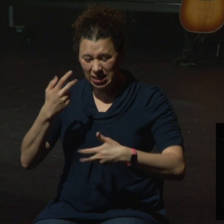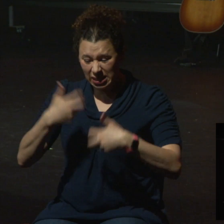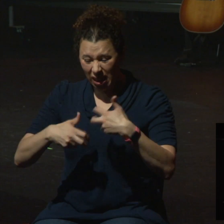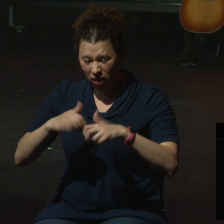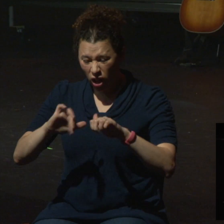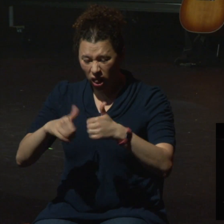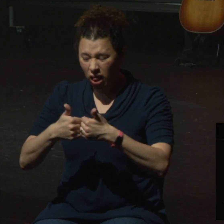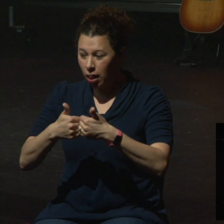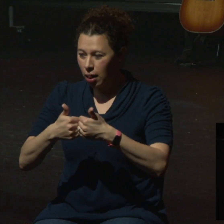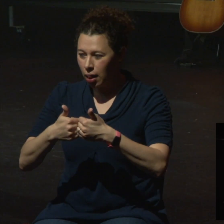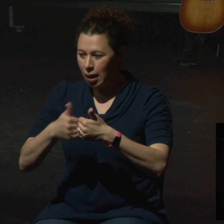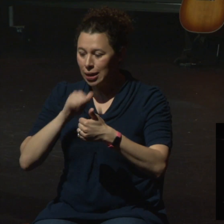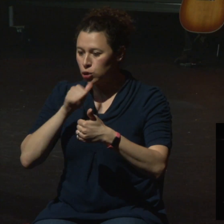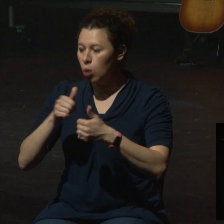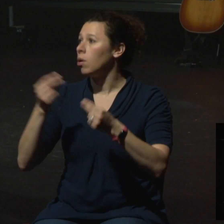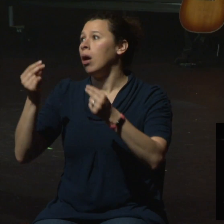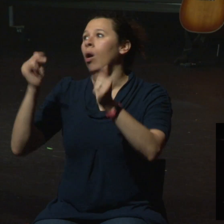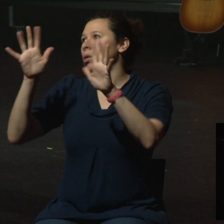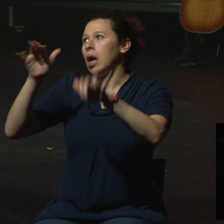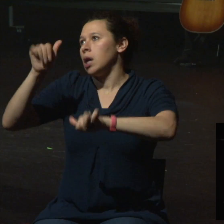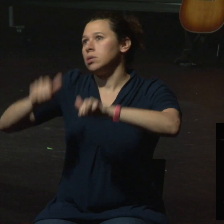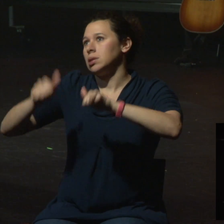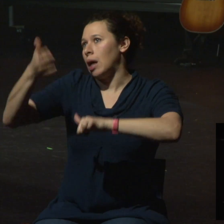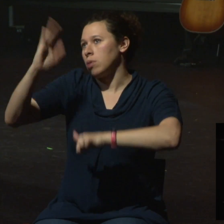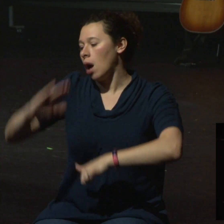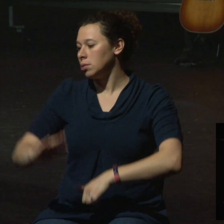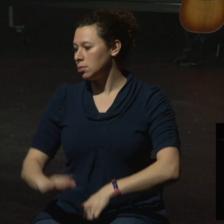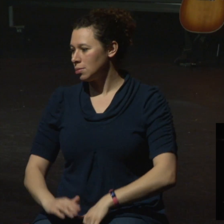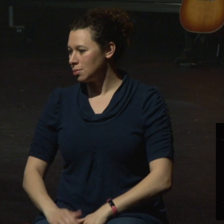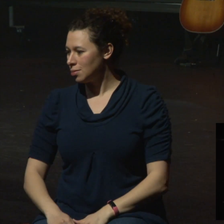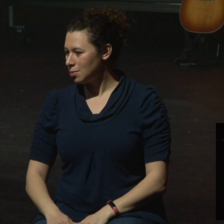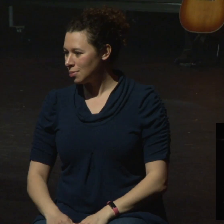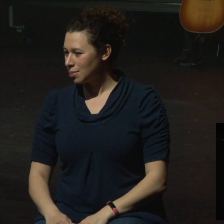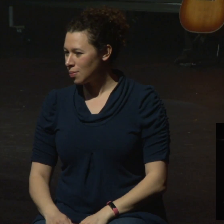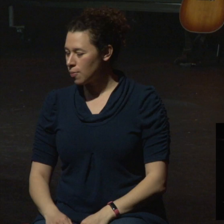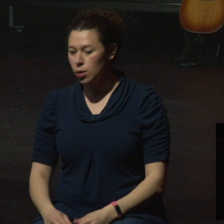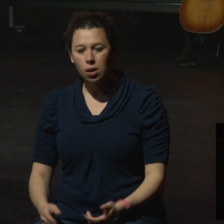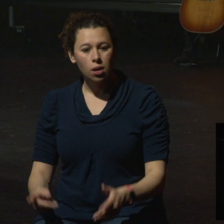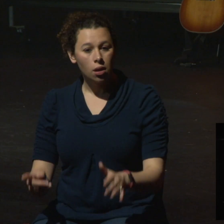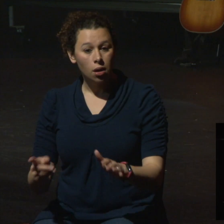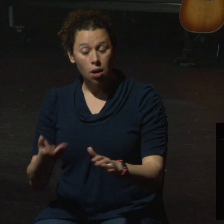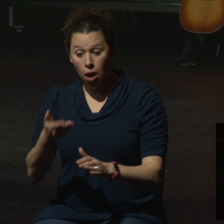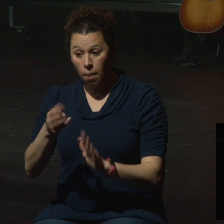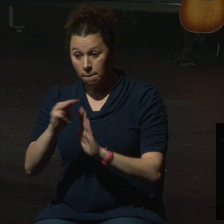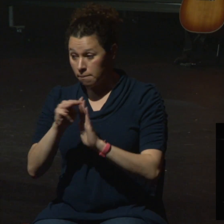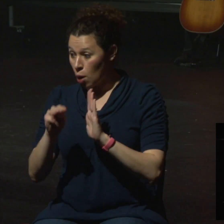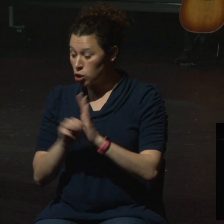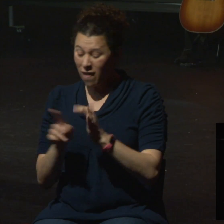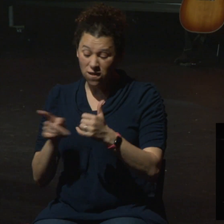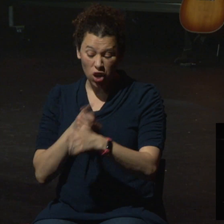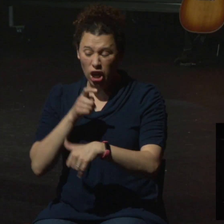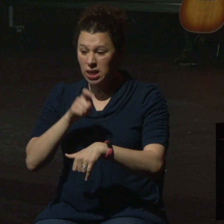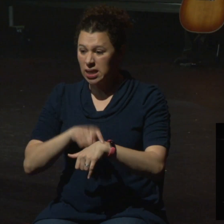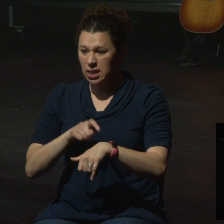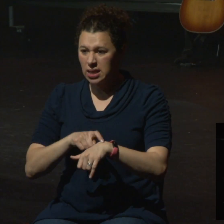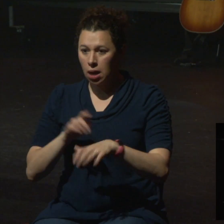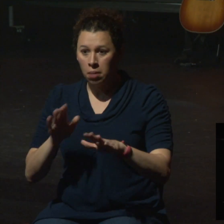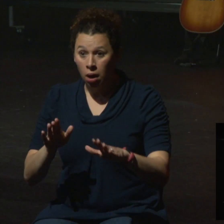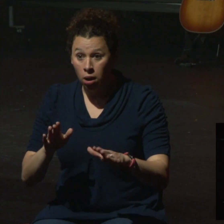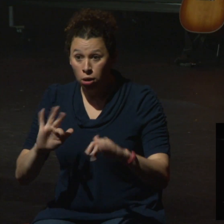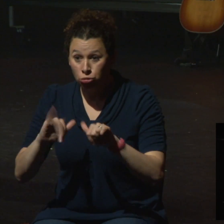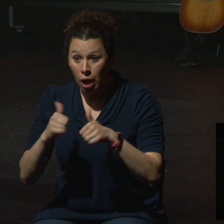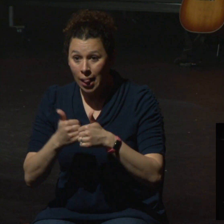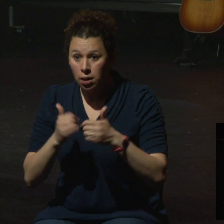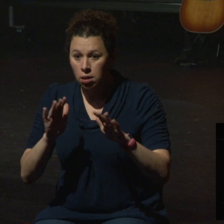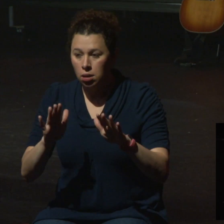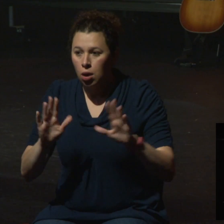Moses' the first attempt, he gets a no and he starts wigging out. Let's not be a group of narrow-minded, weak